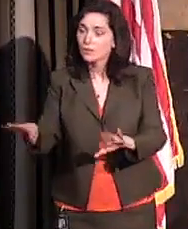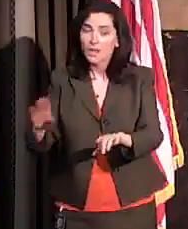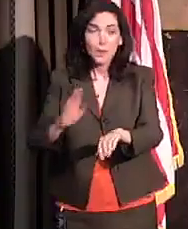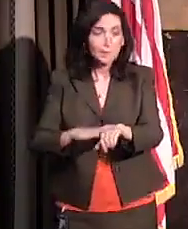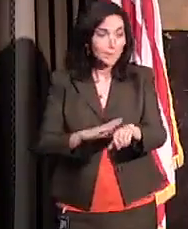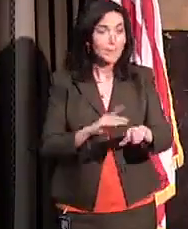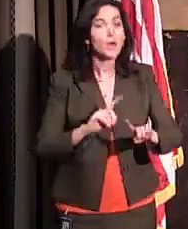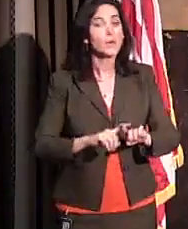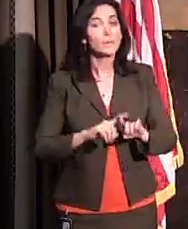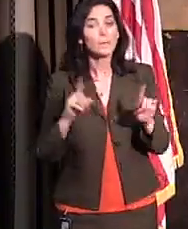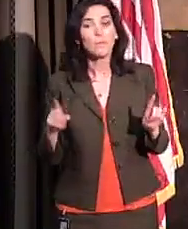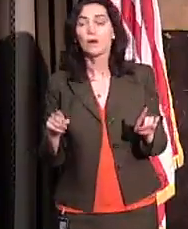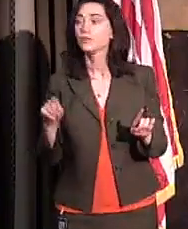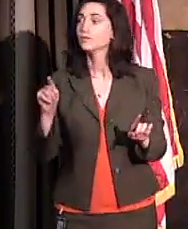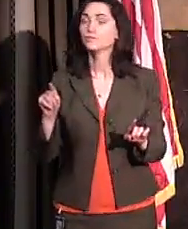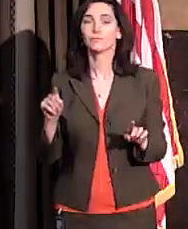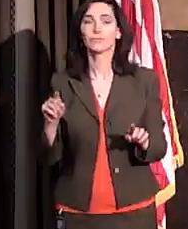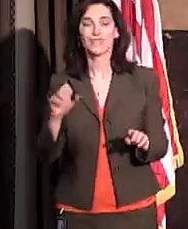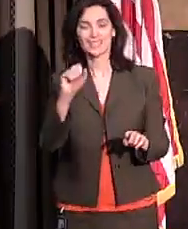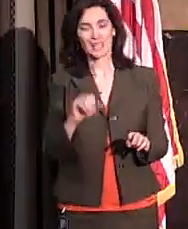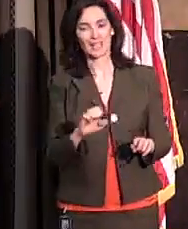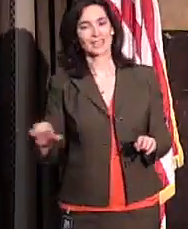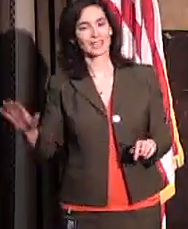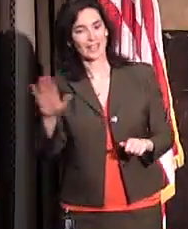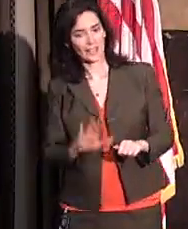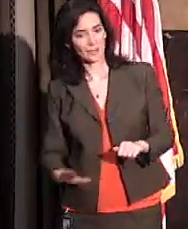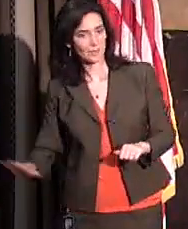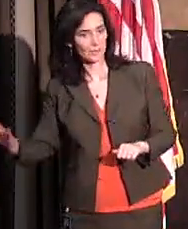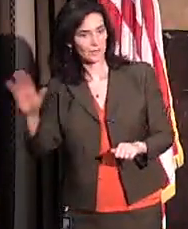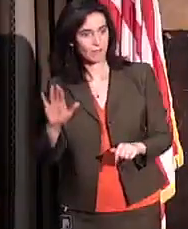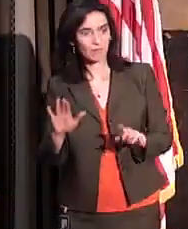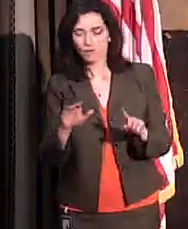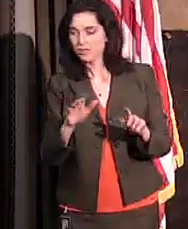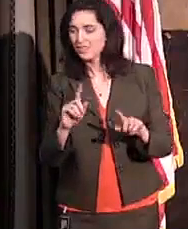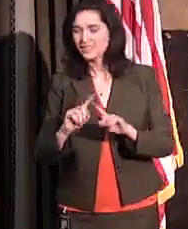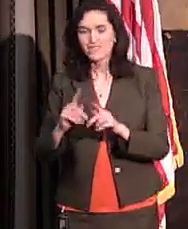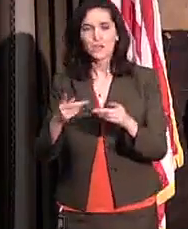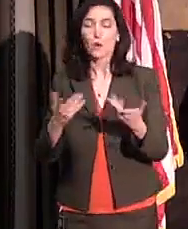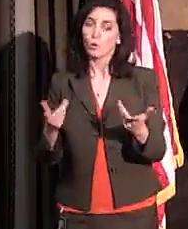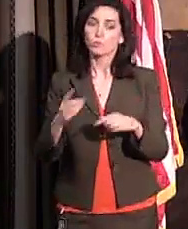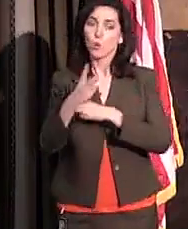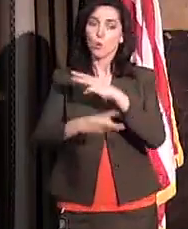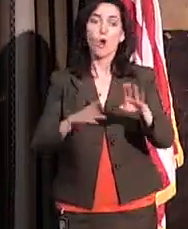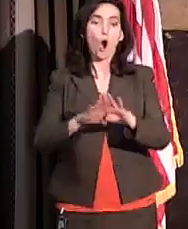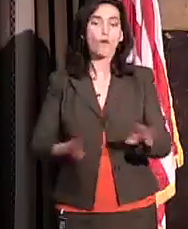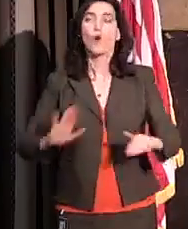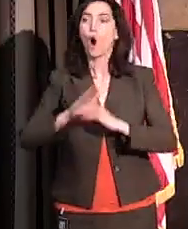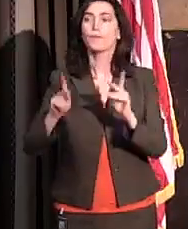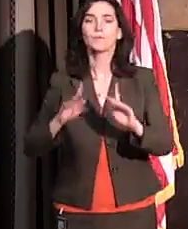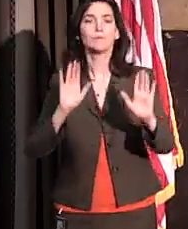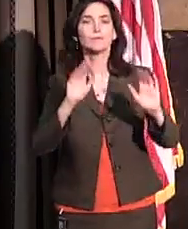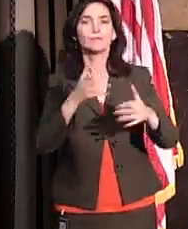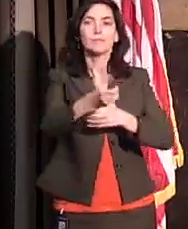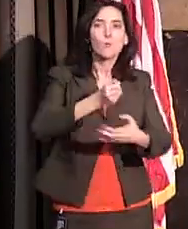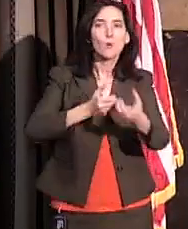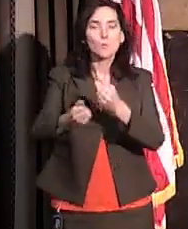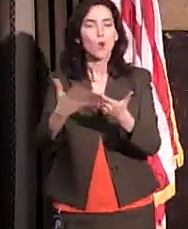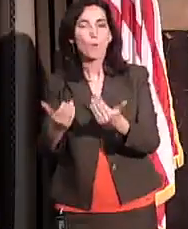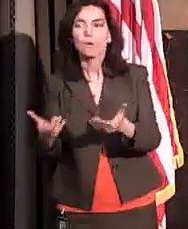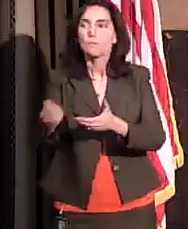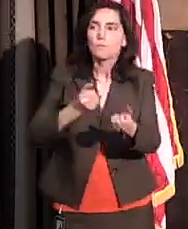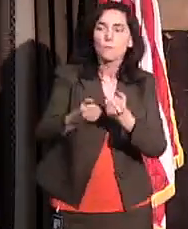other destination in the Southeast, the country, and also the world will be vying for our visitors and